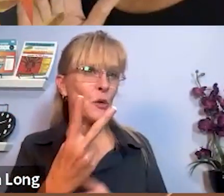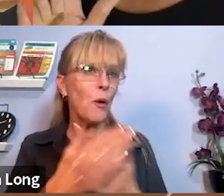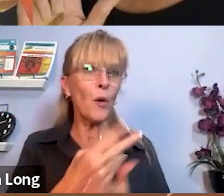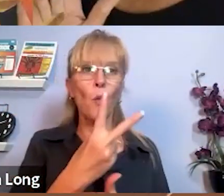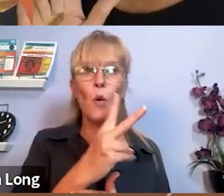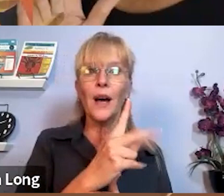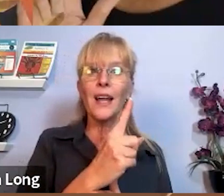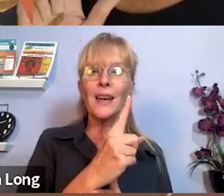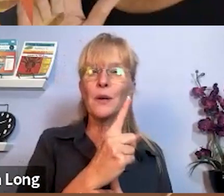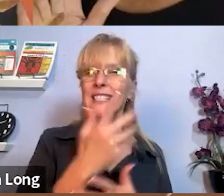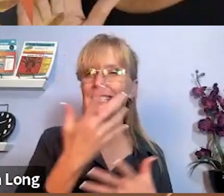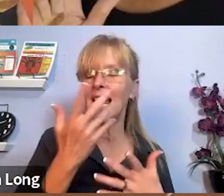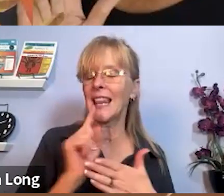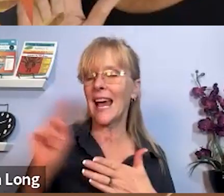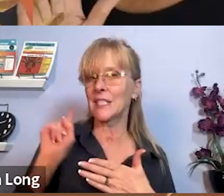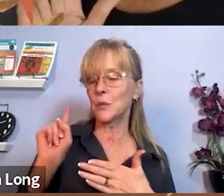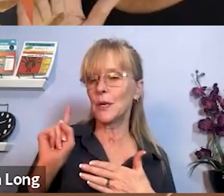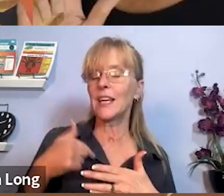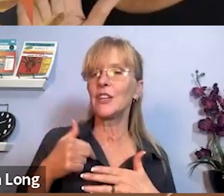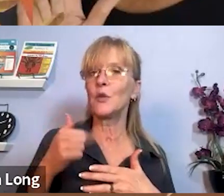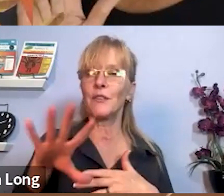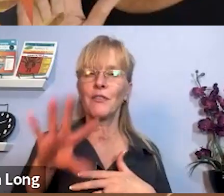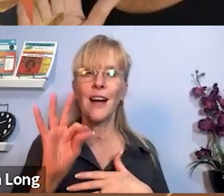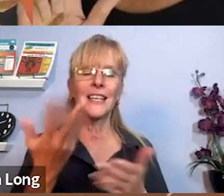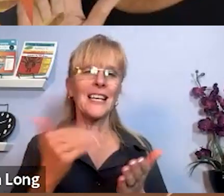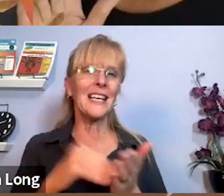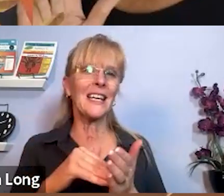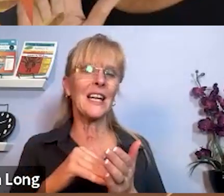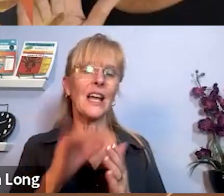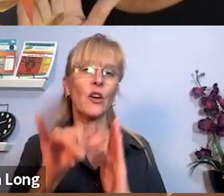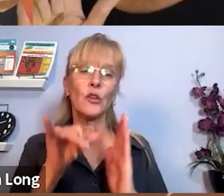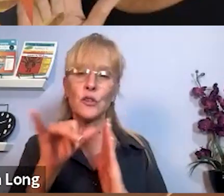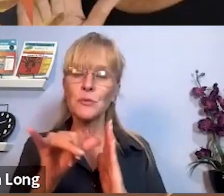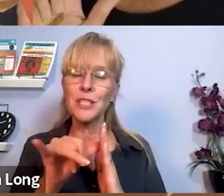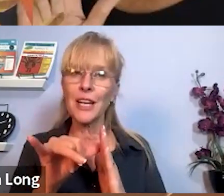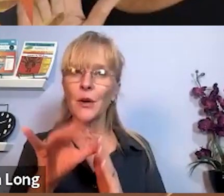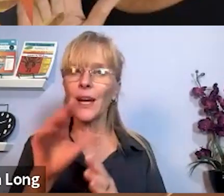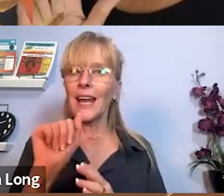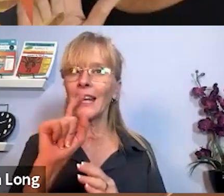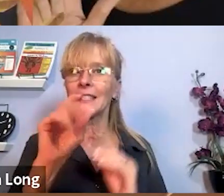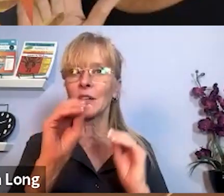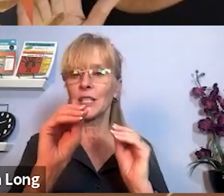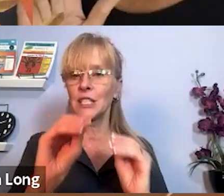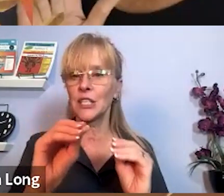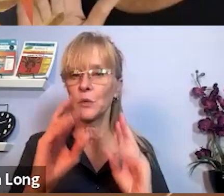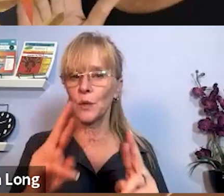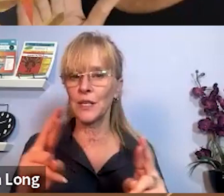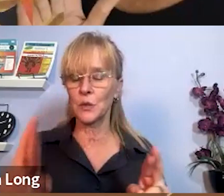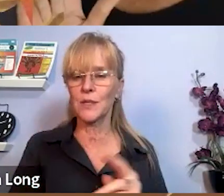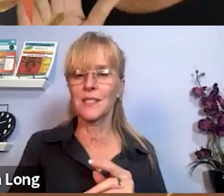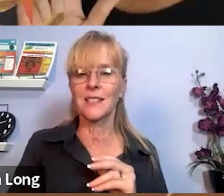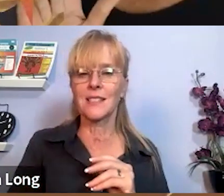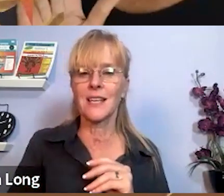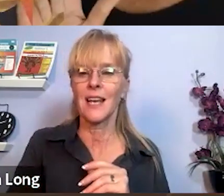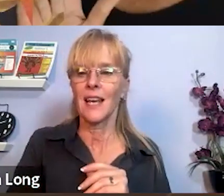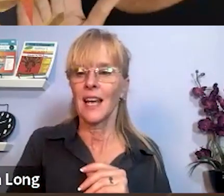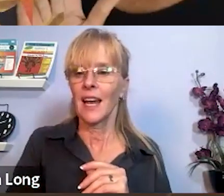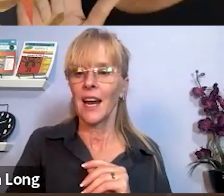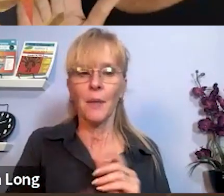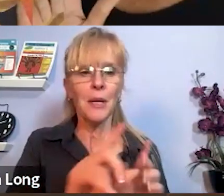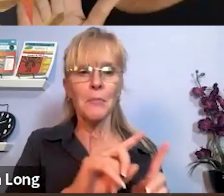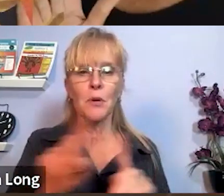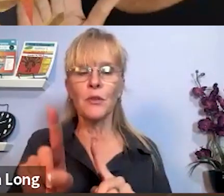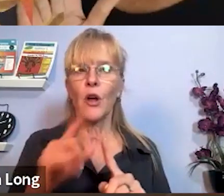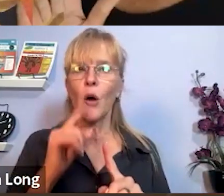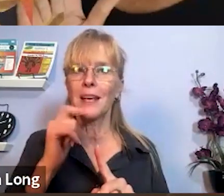part 2. Part 1 was last week, and you can find it again at our YouTube channel at ASL Teaching Resources.